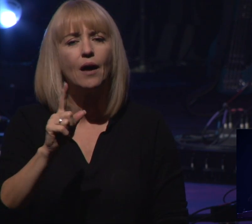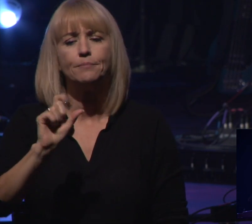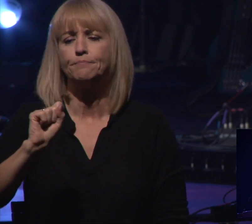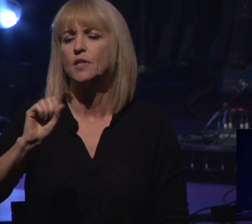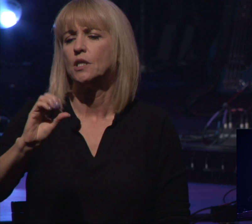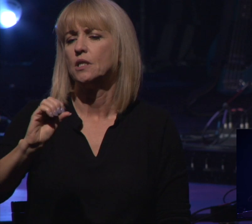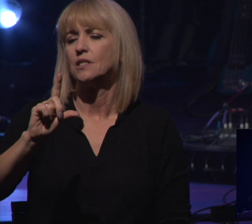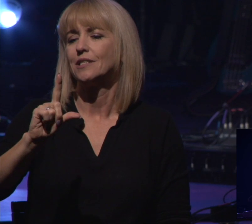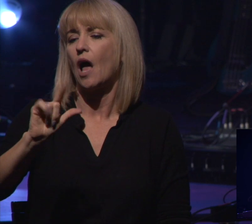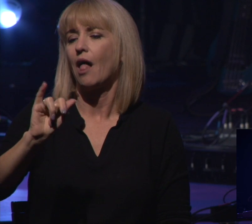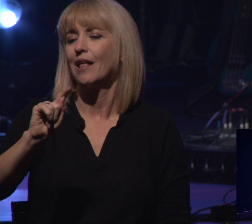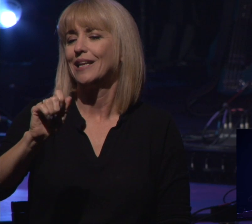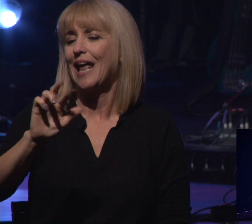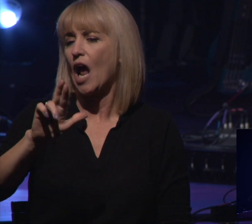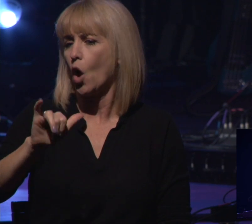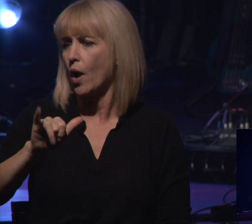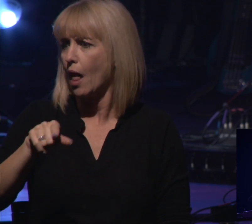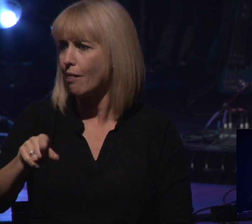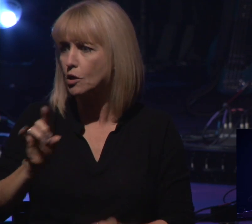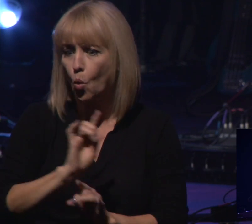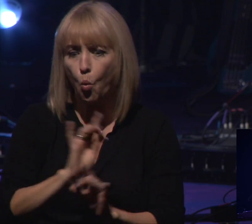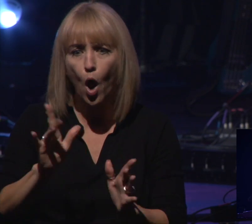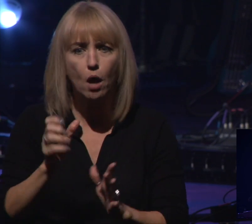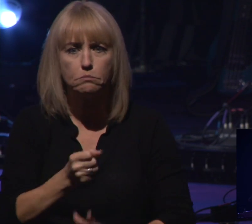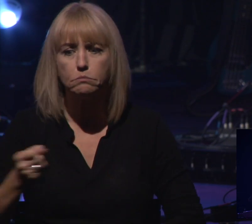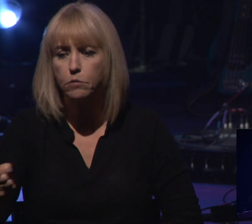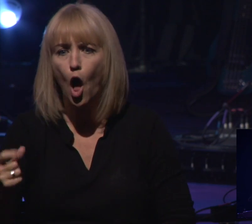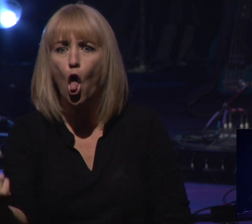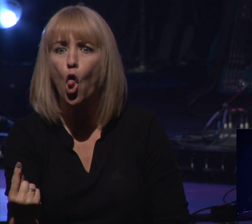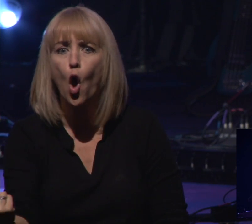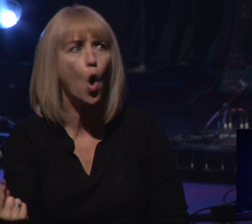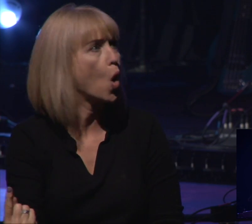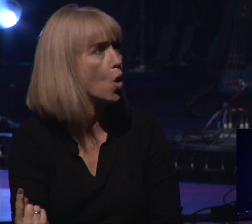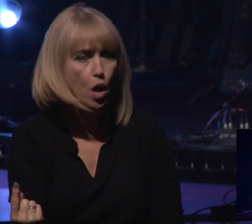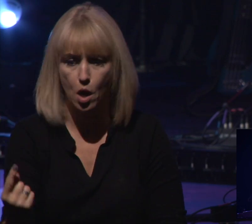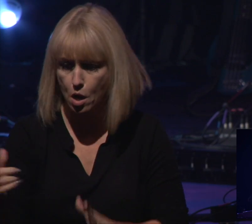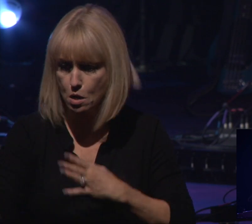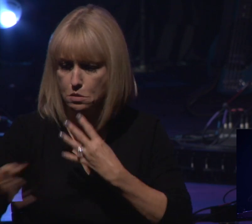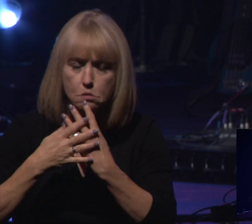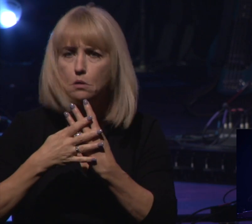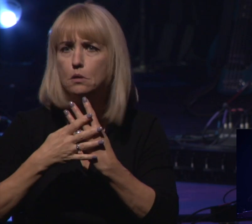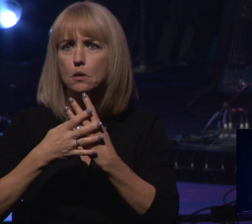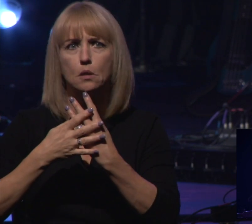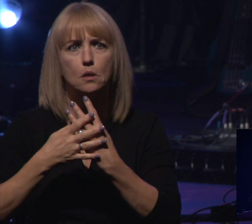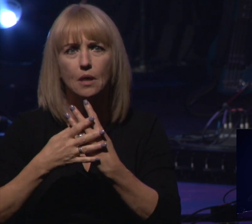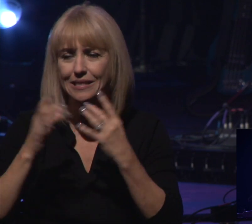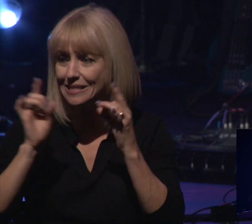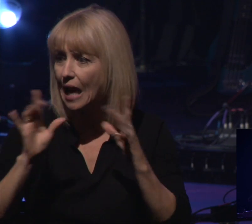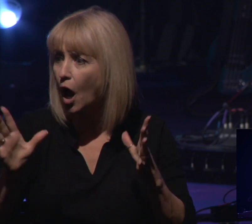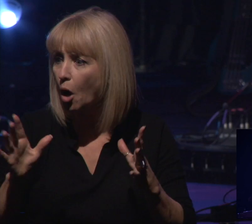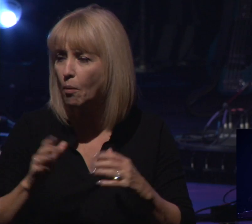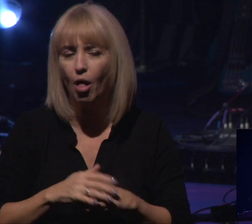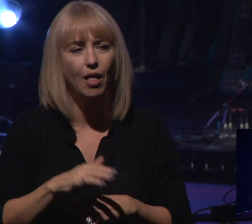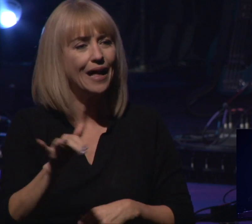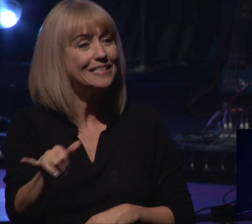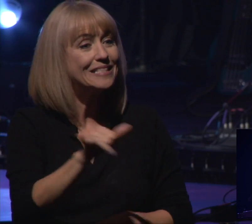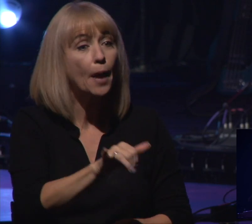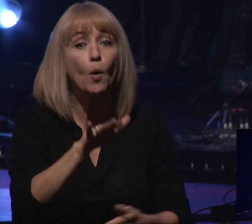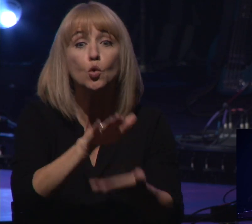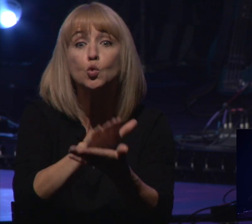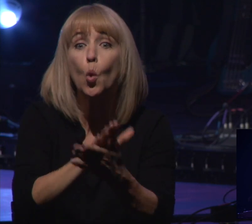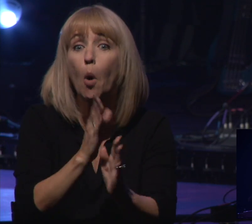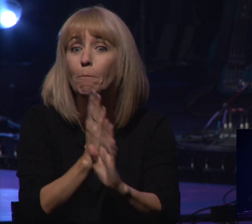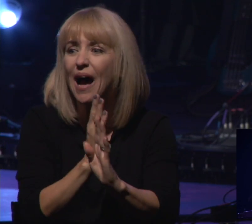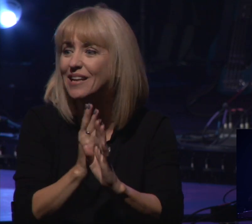someone, because to be separated from other people. That's why school buses are so loud in interaction. Sometimes you go into a restaurant, it's so loud because